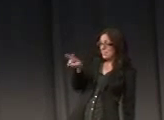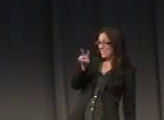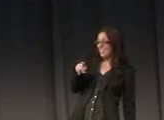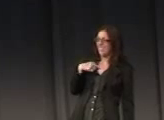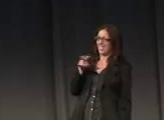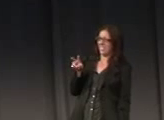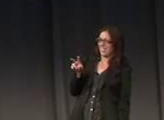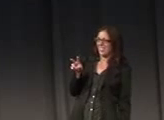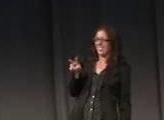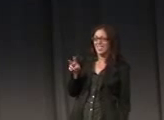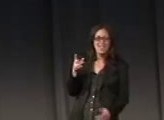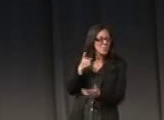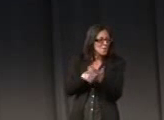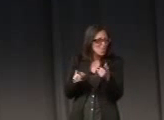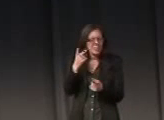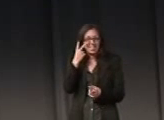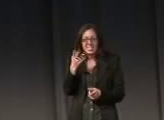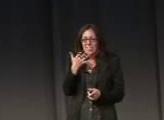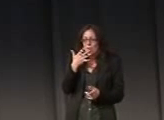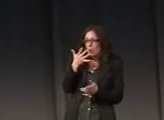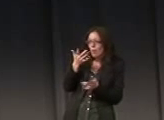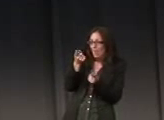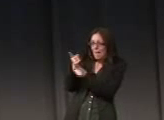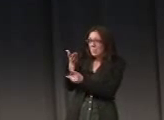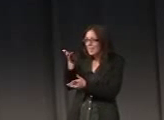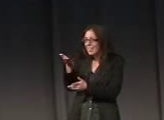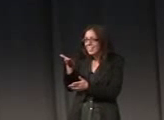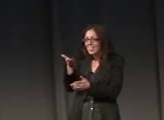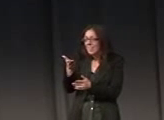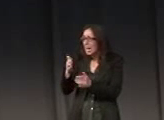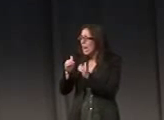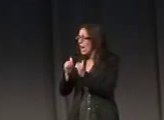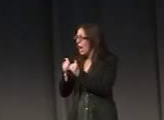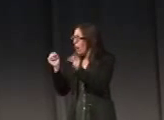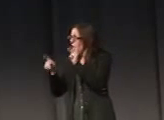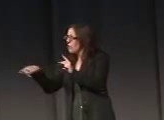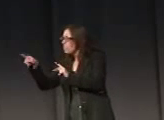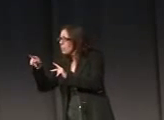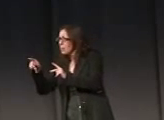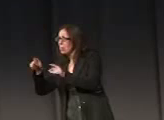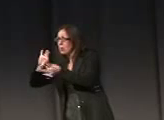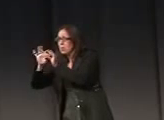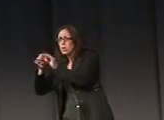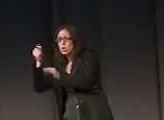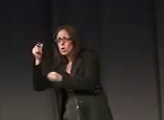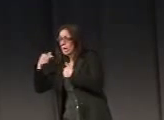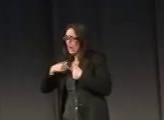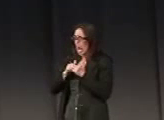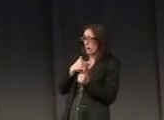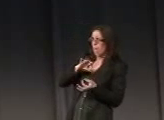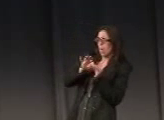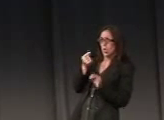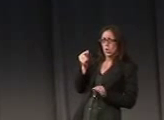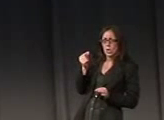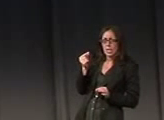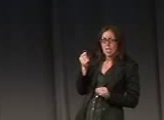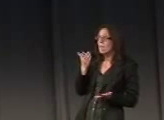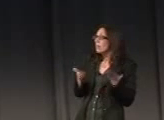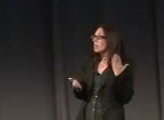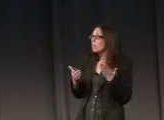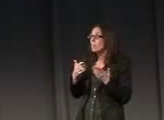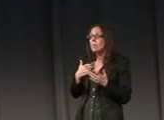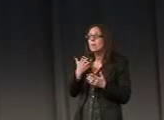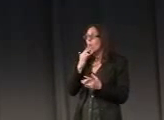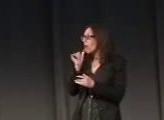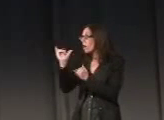for example, what he sees as the color green and what other people call the color green may in fact not be the same color experience at